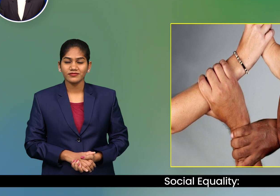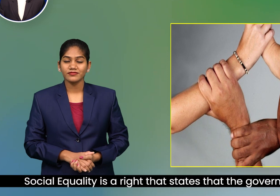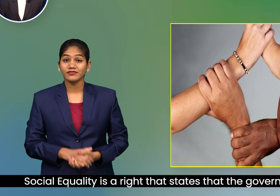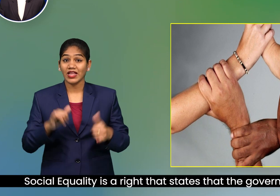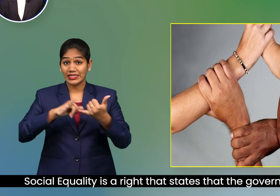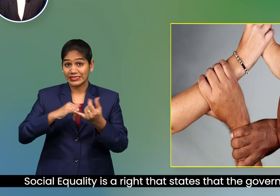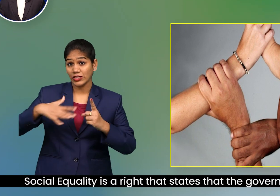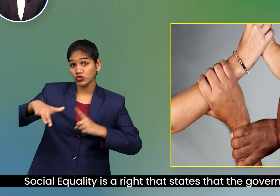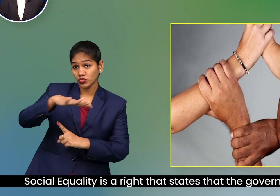Social equality.